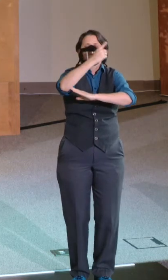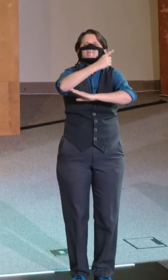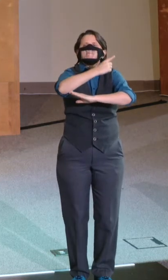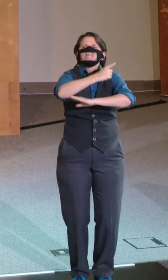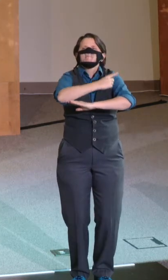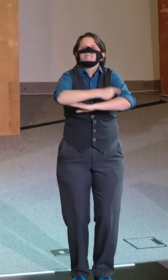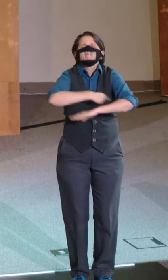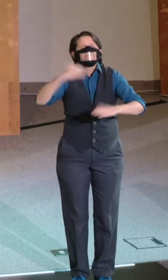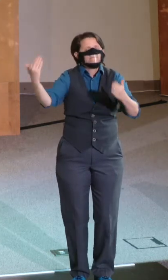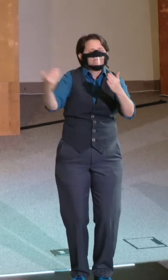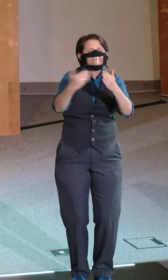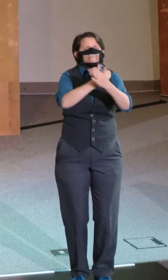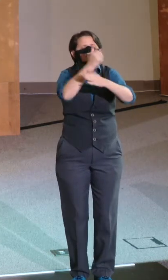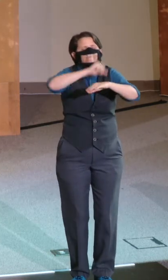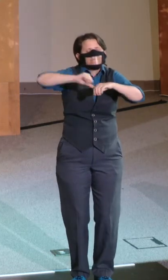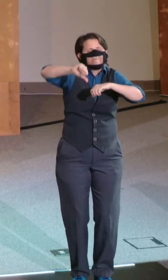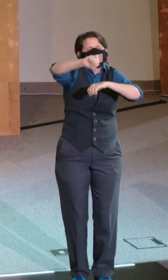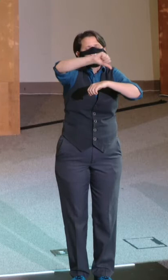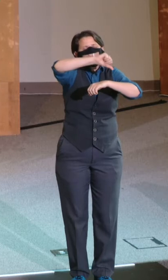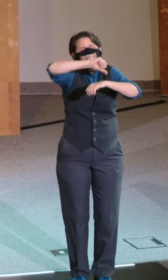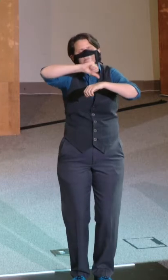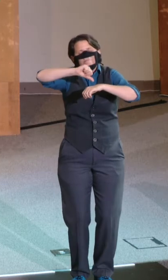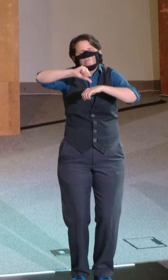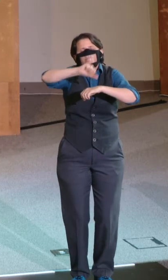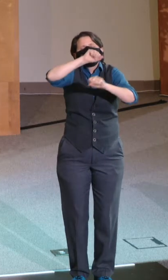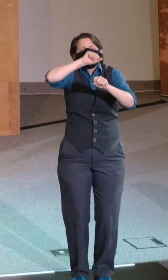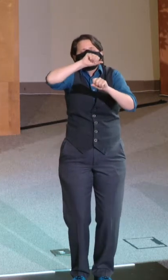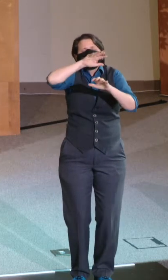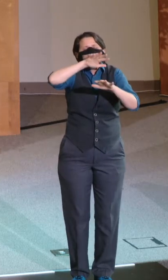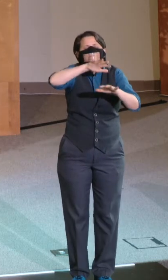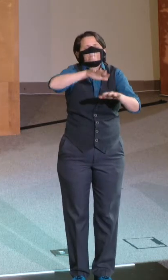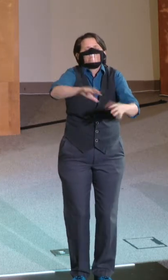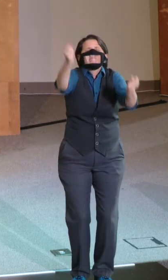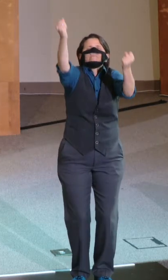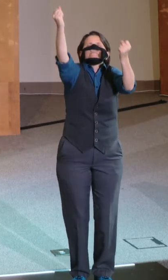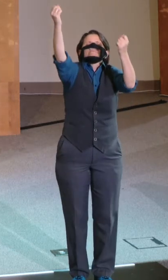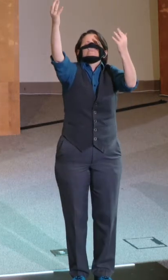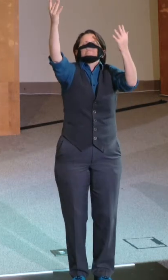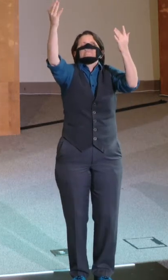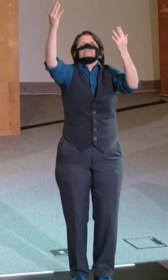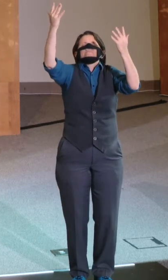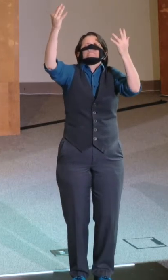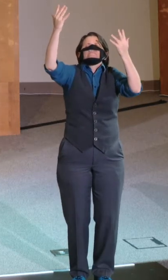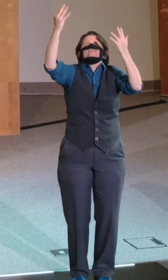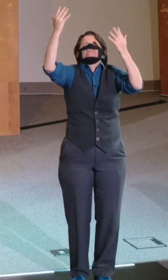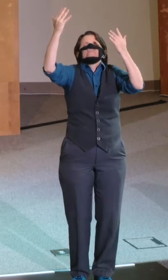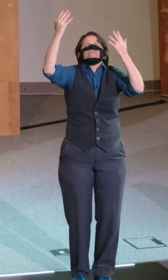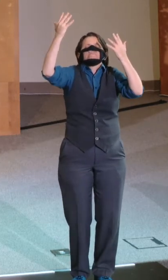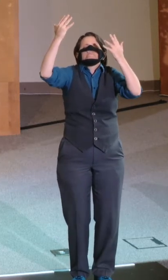day. A fresh anointing is flowing my